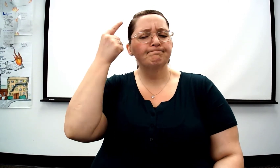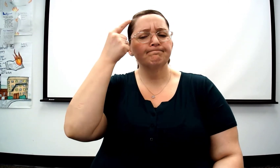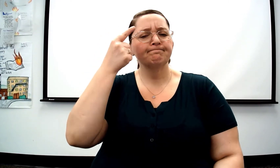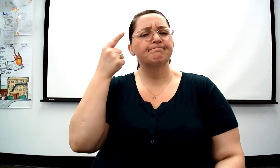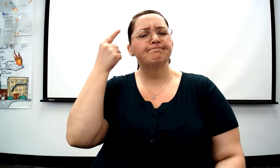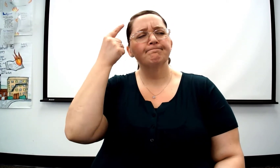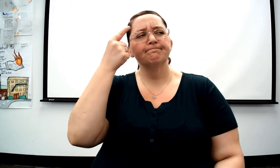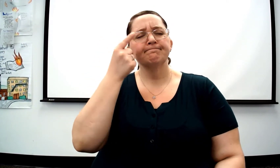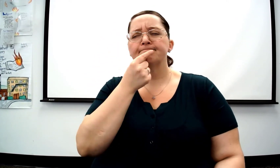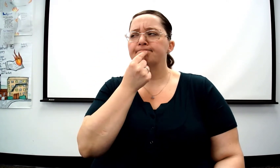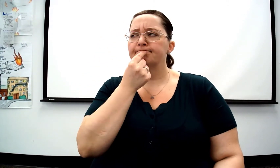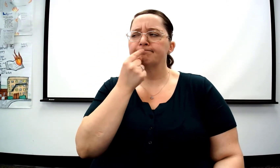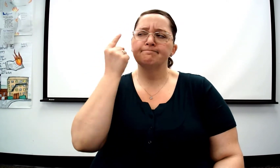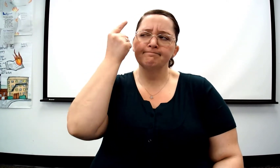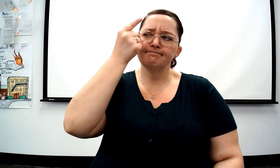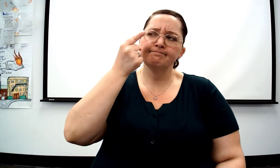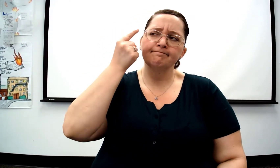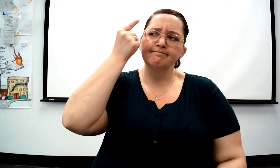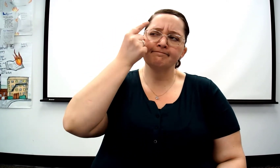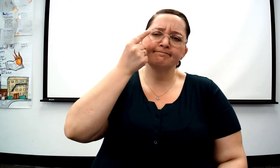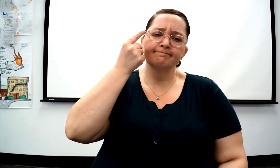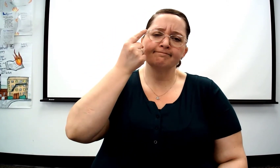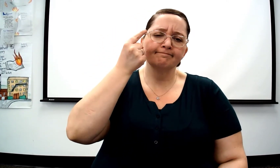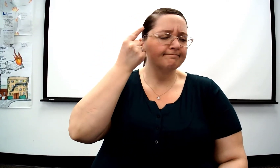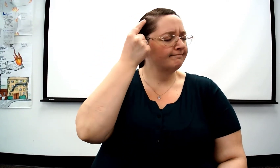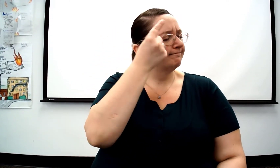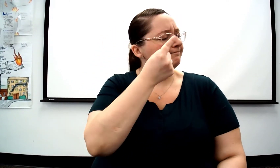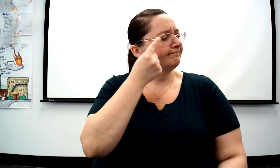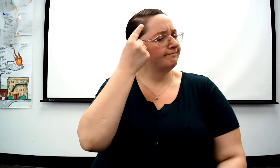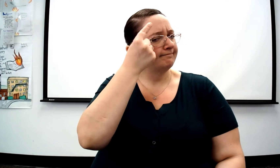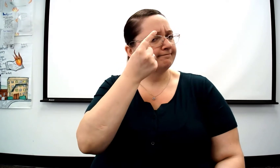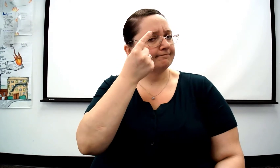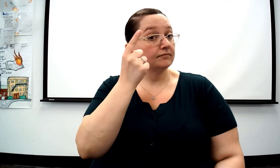You have an index circling at your temple. That pursed lip mouth morpheme.